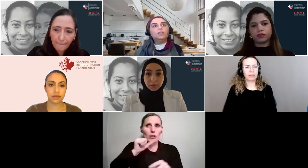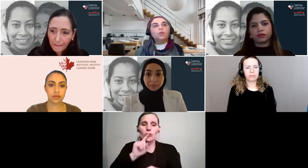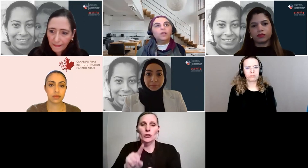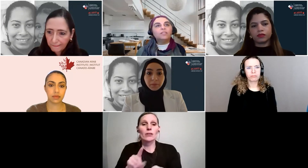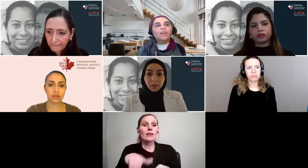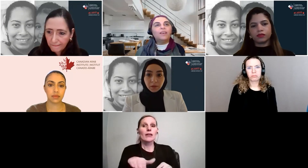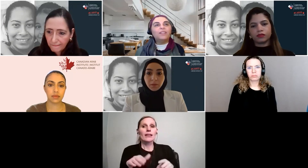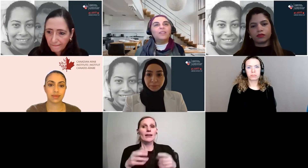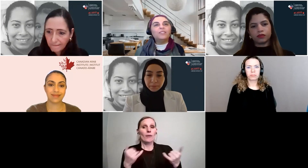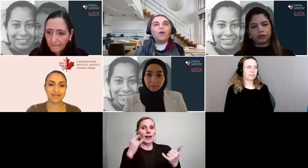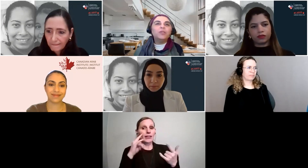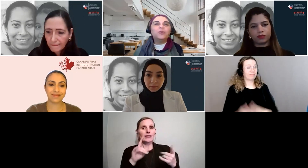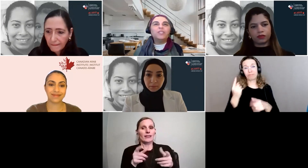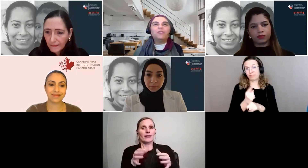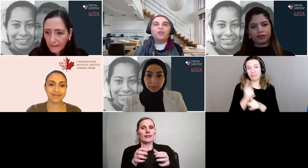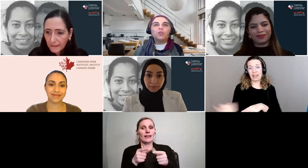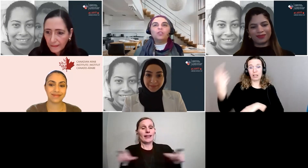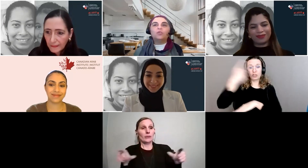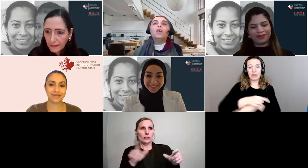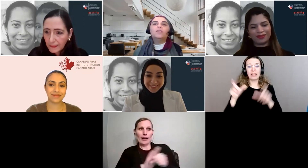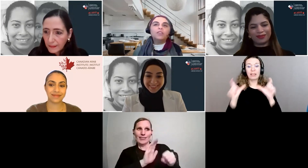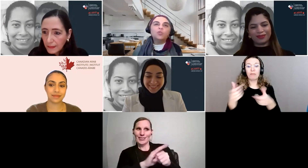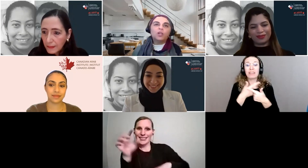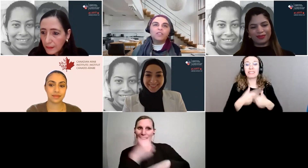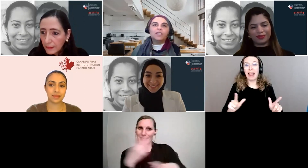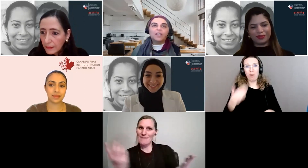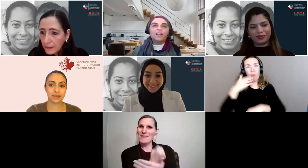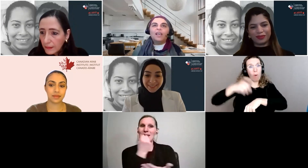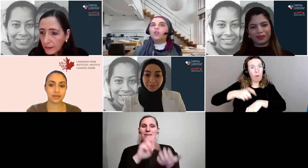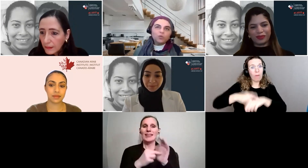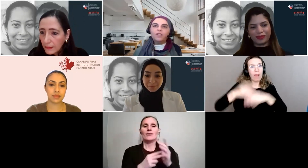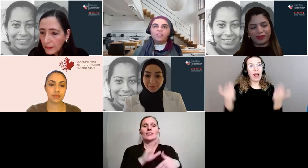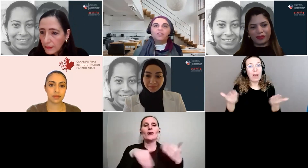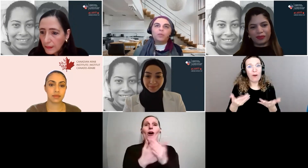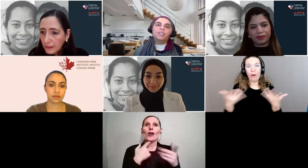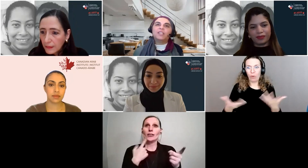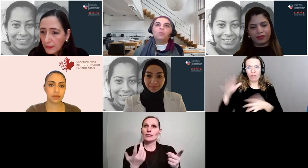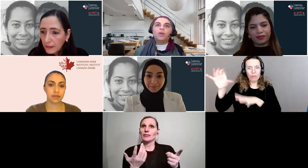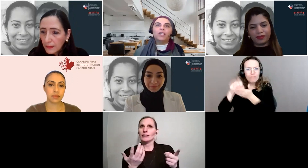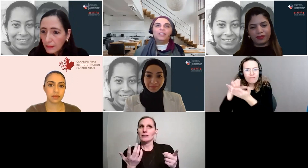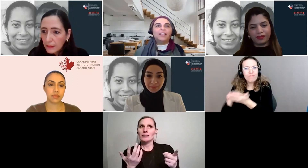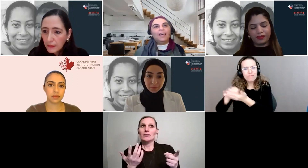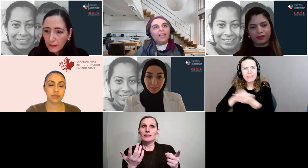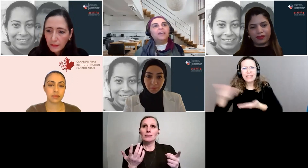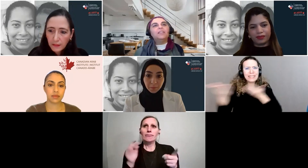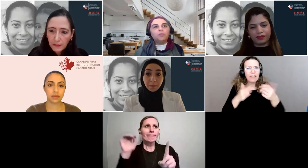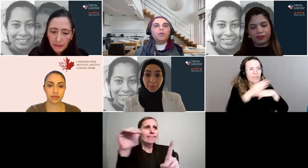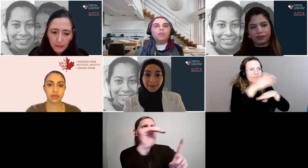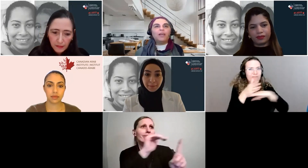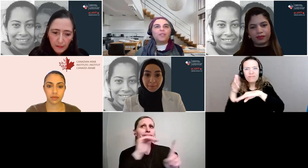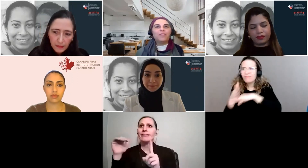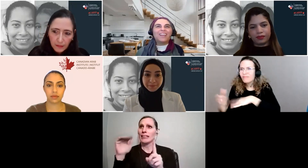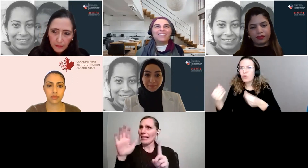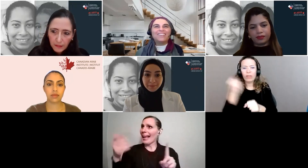Day. So it is an opportunity for us all to take those services and go to the different spaces that we work in and say, hey, these